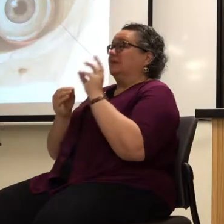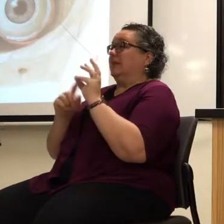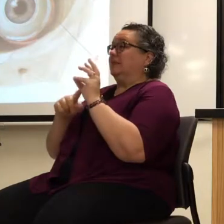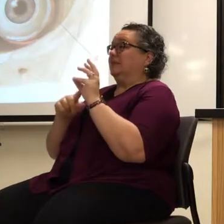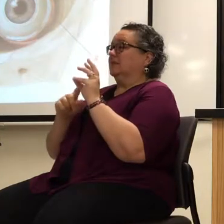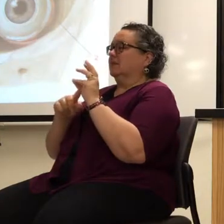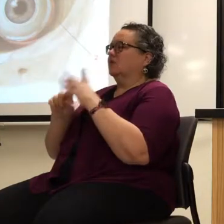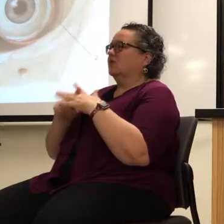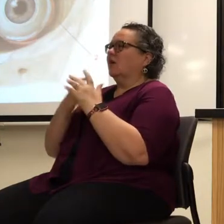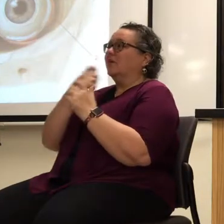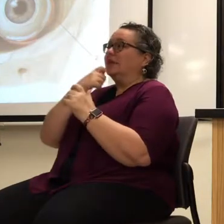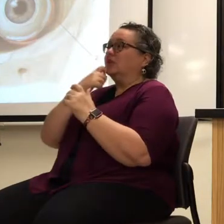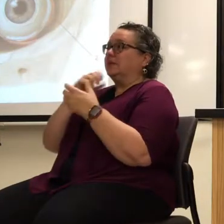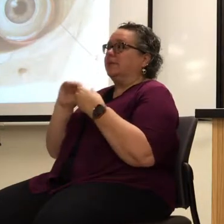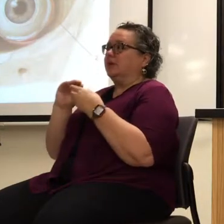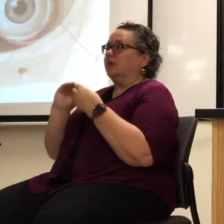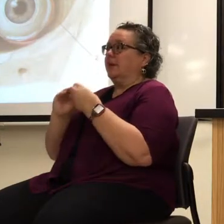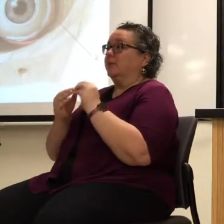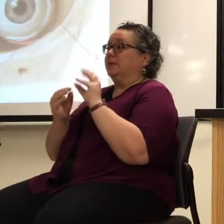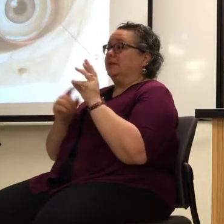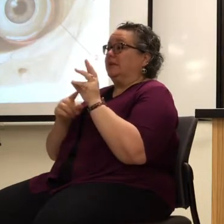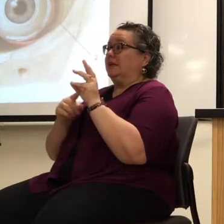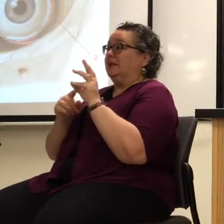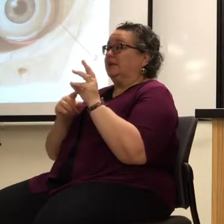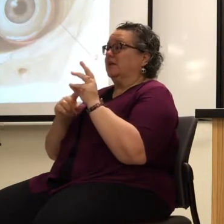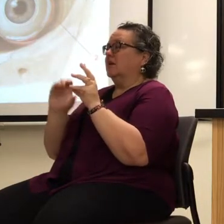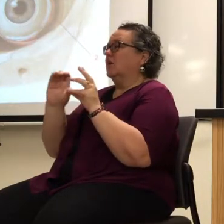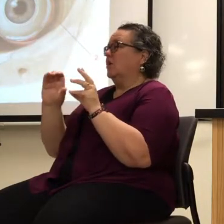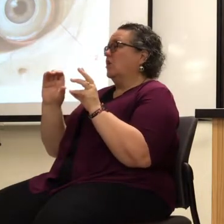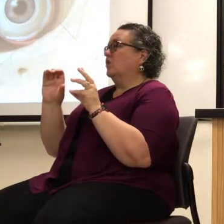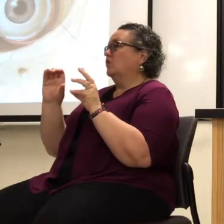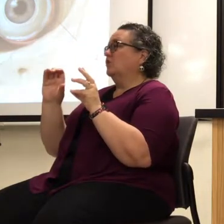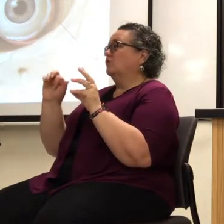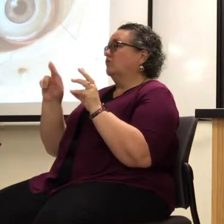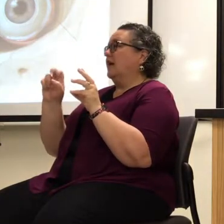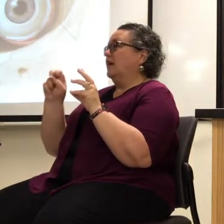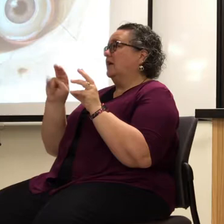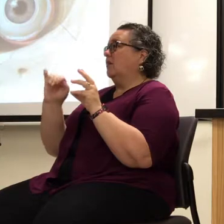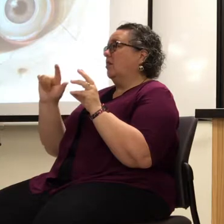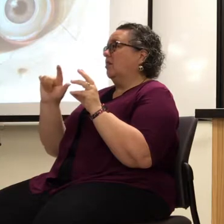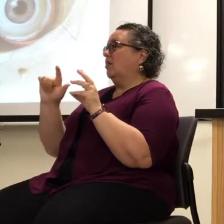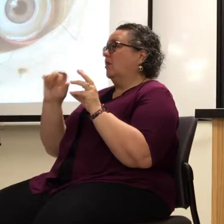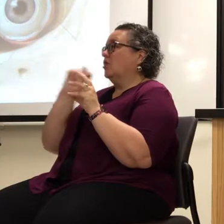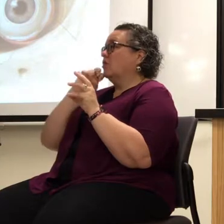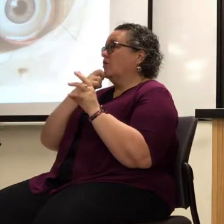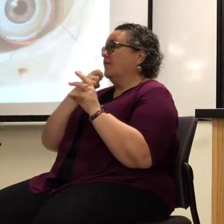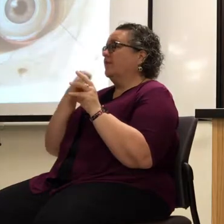with the one I just mentioned, is cranial nerve 6.